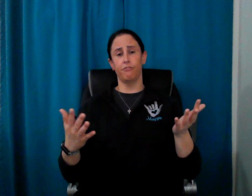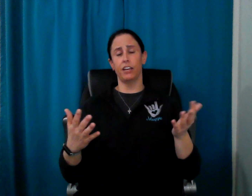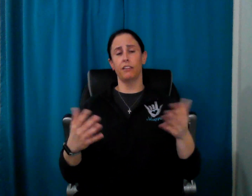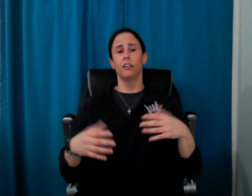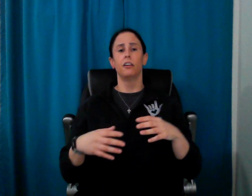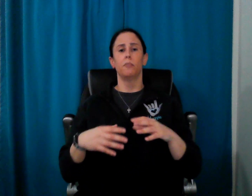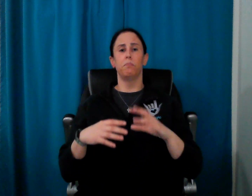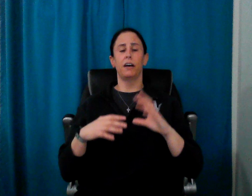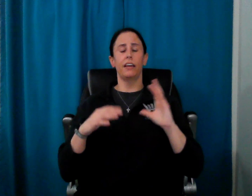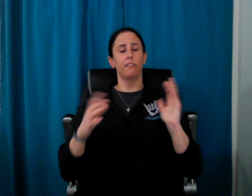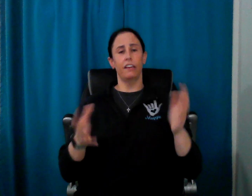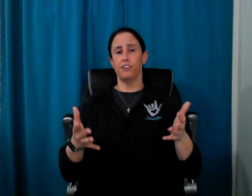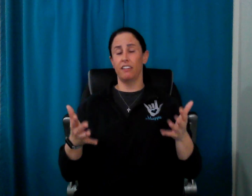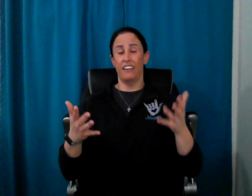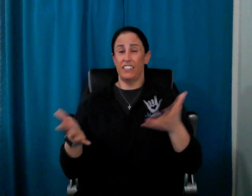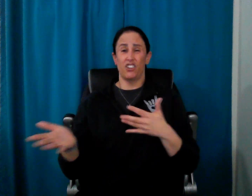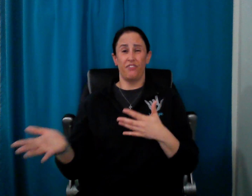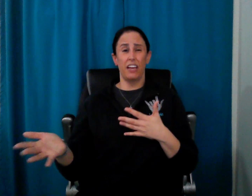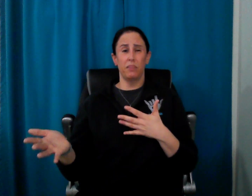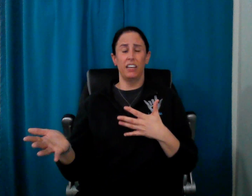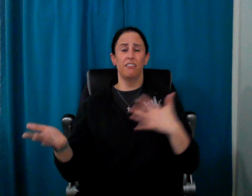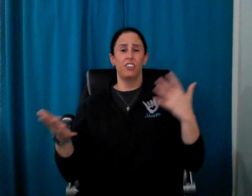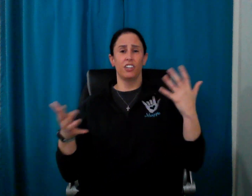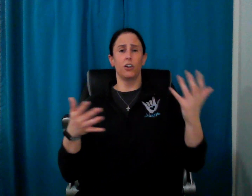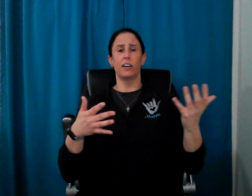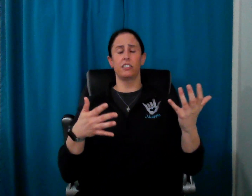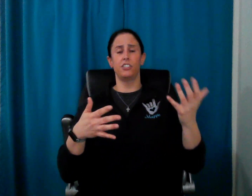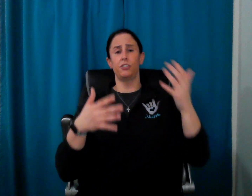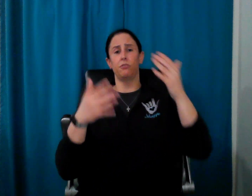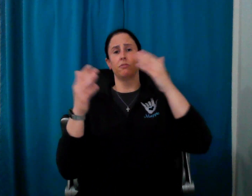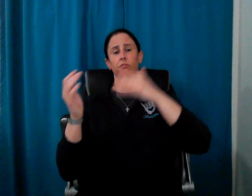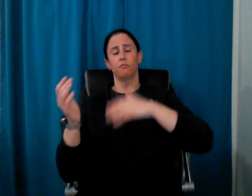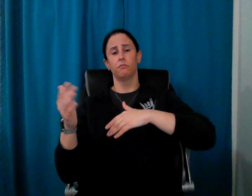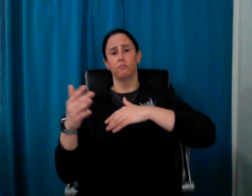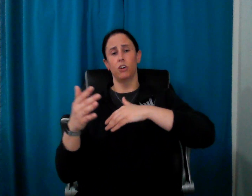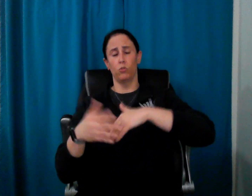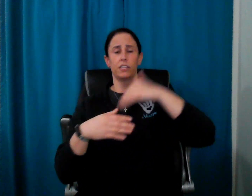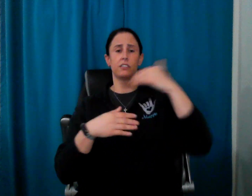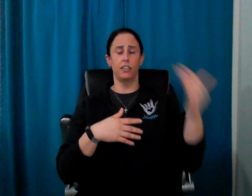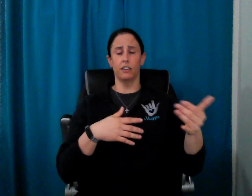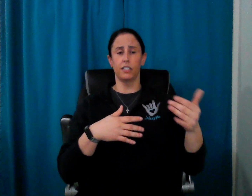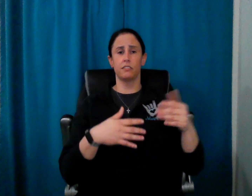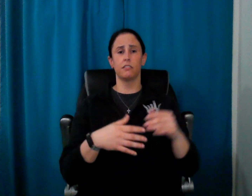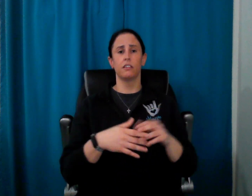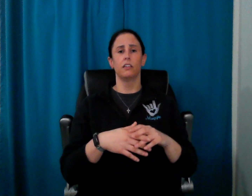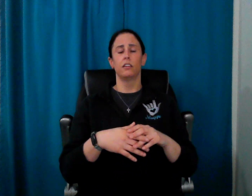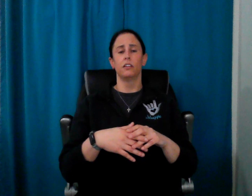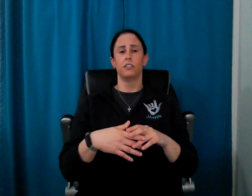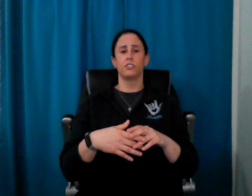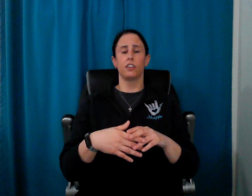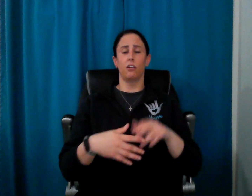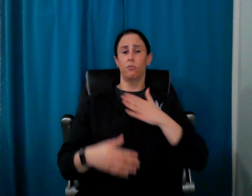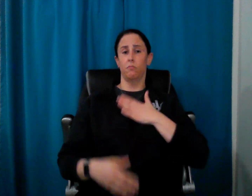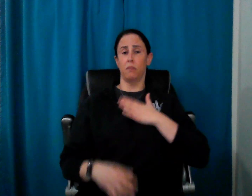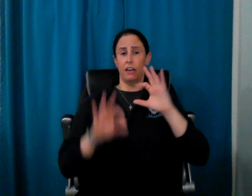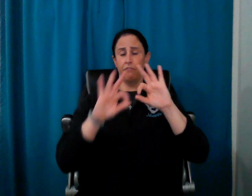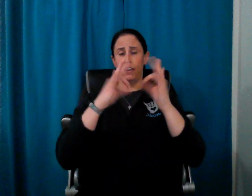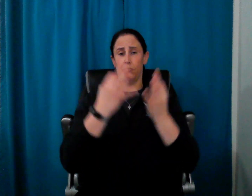different. But if it's your family, you're going to do oldest to youngest. So my